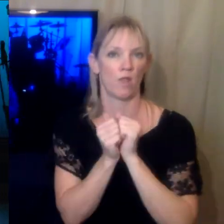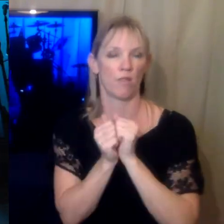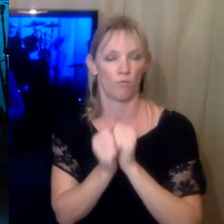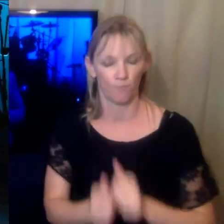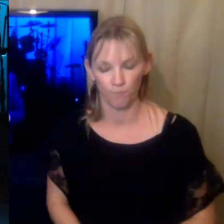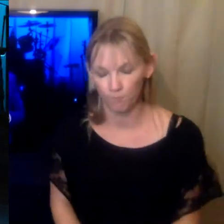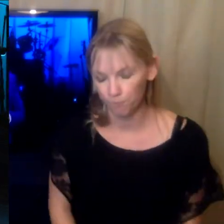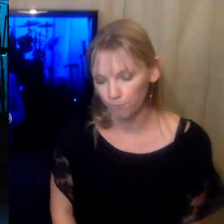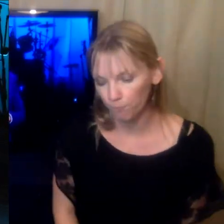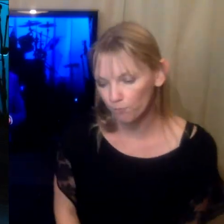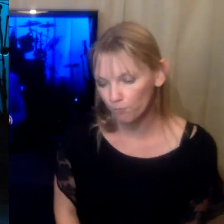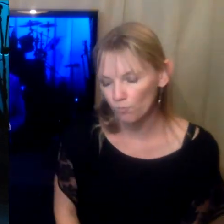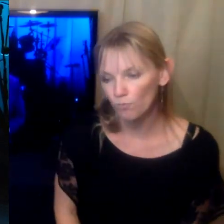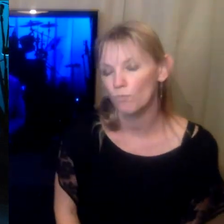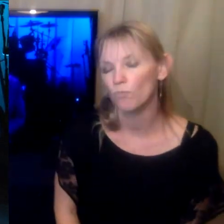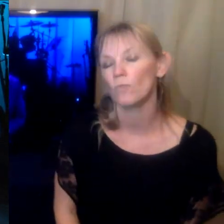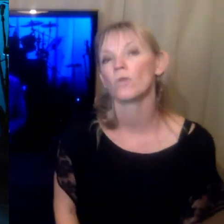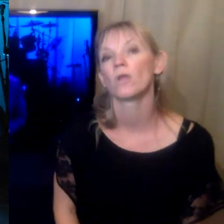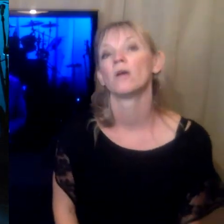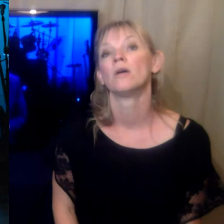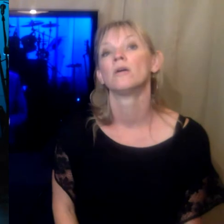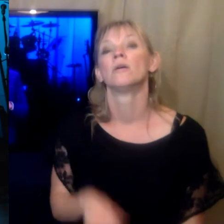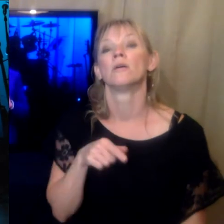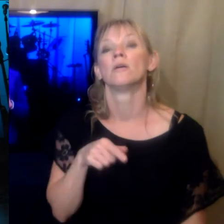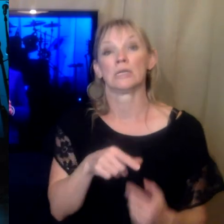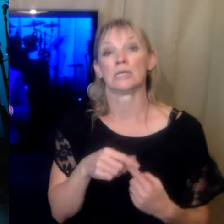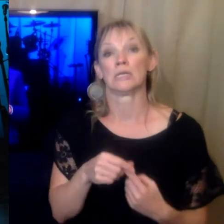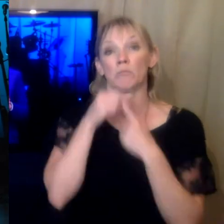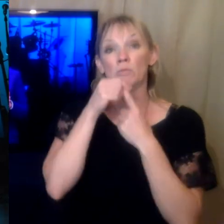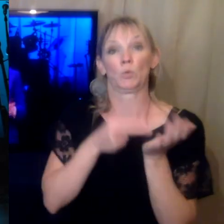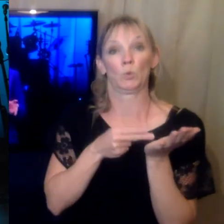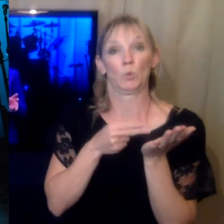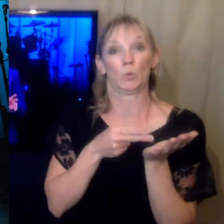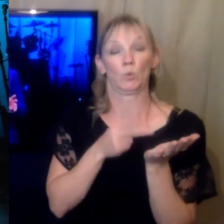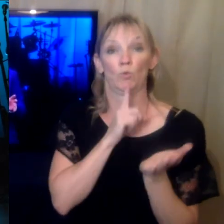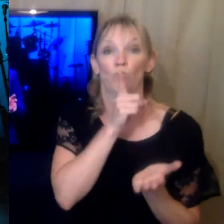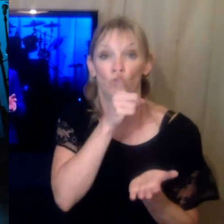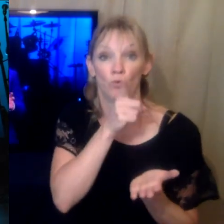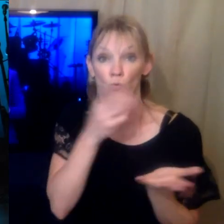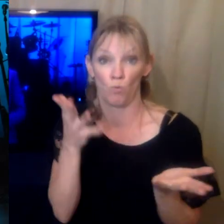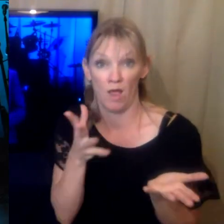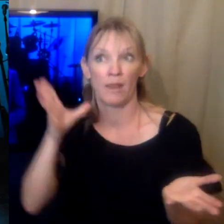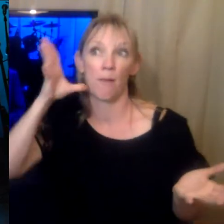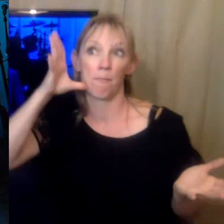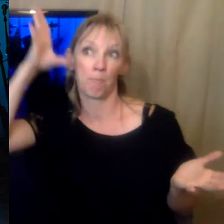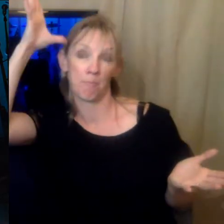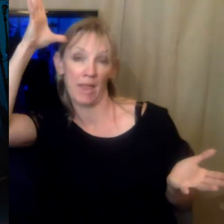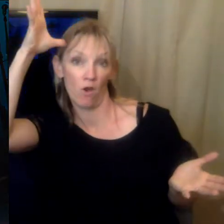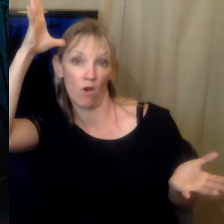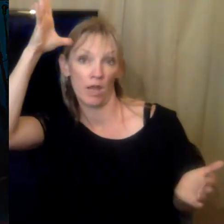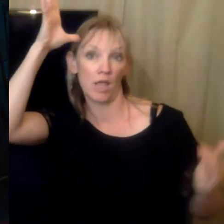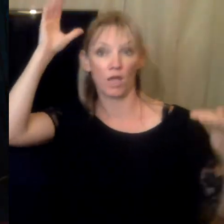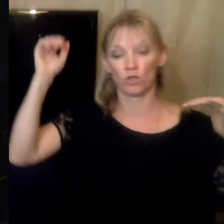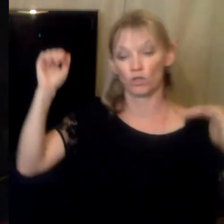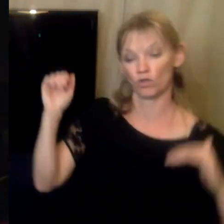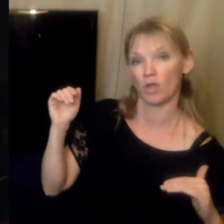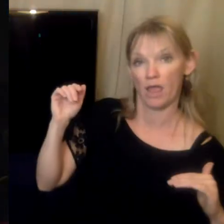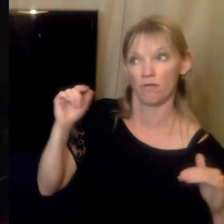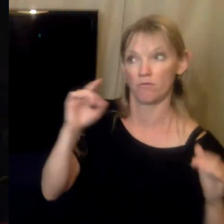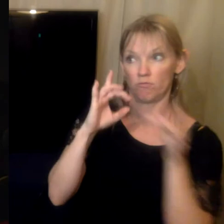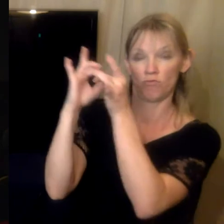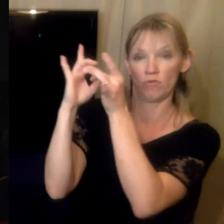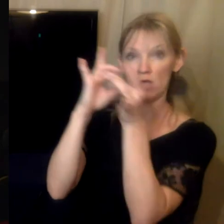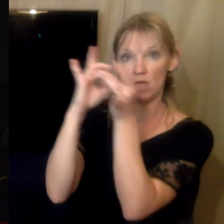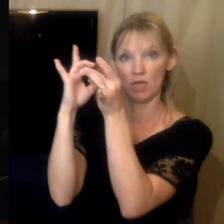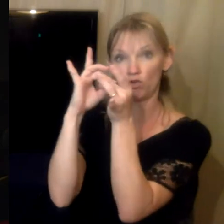this is especially true in the parent-child relationship. And it can